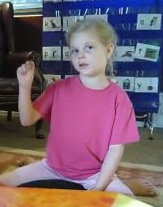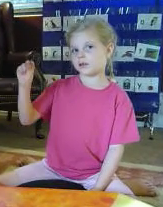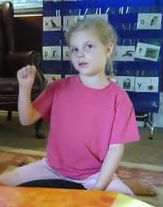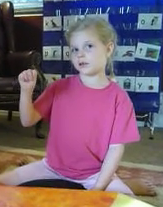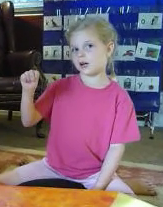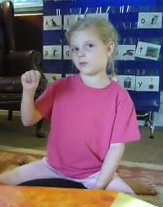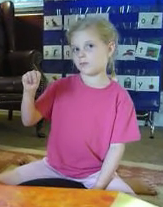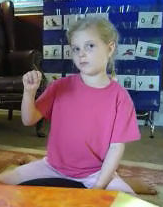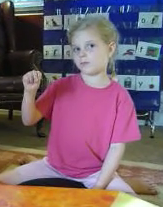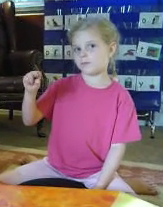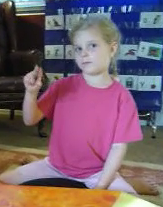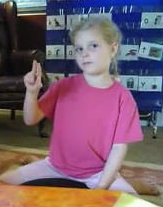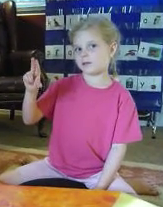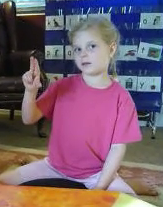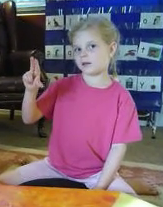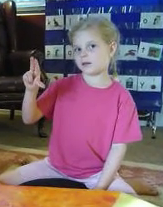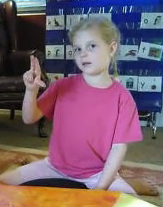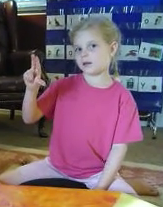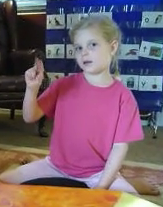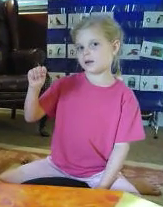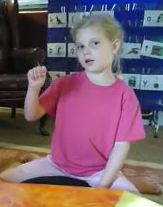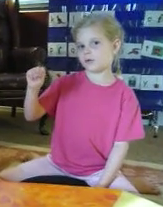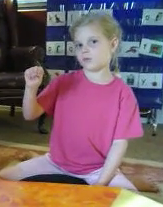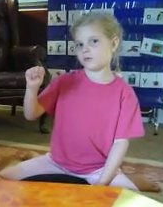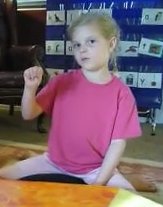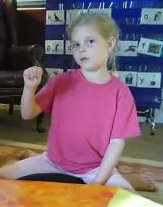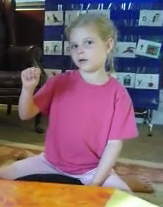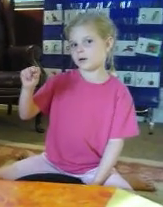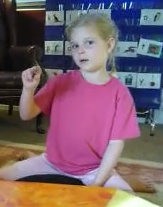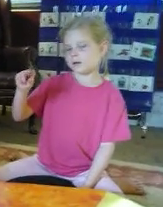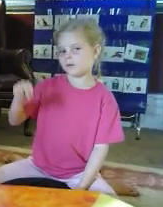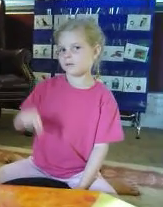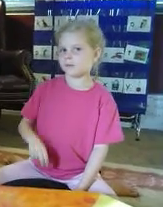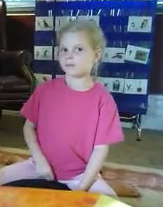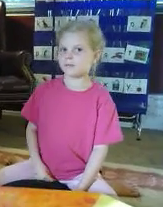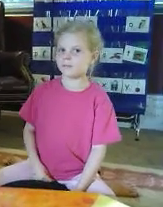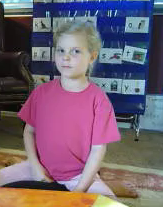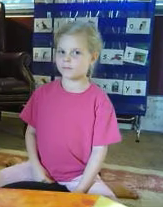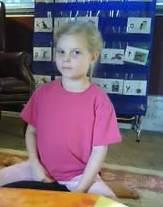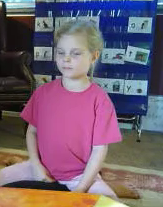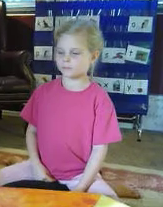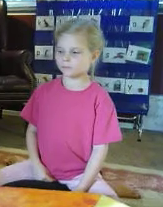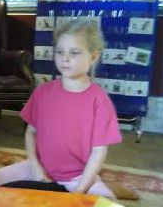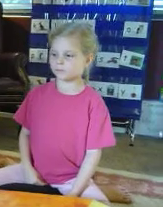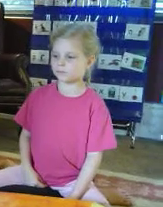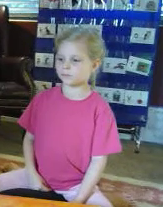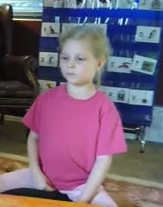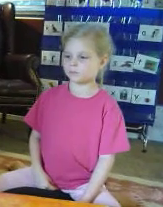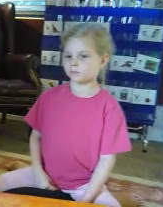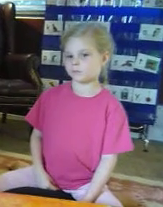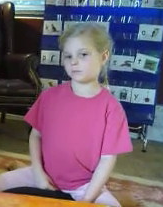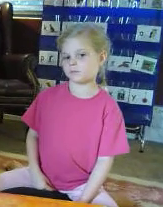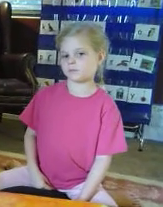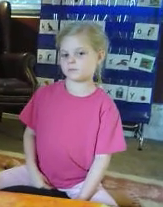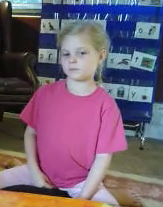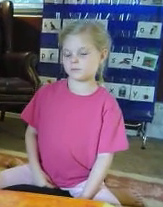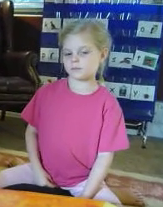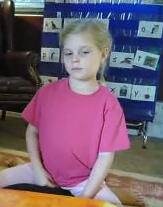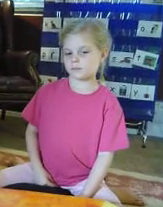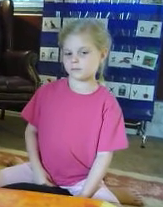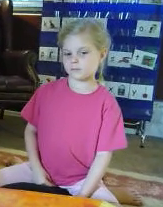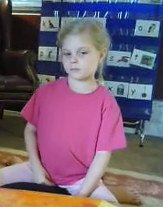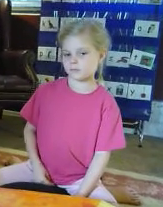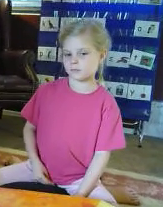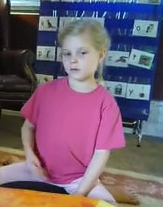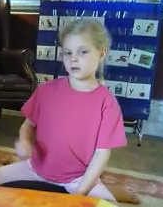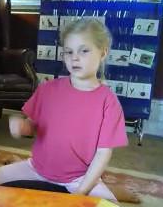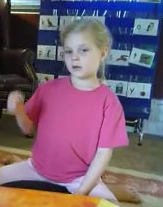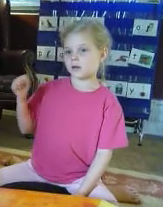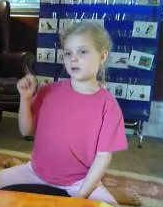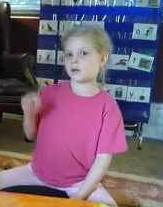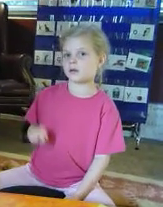No. No. So one last time, this letter N makes the sound